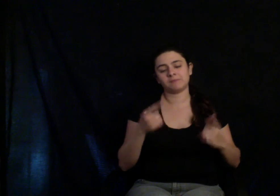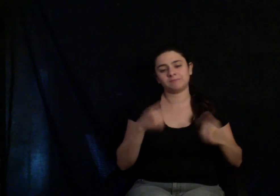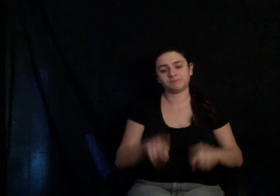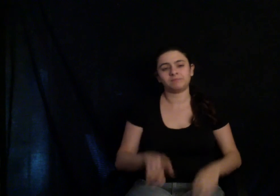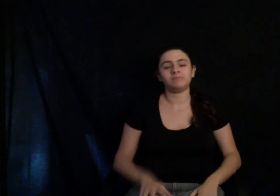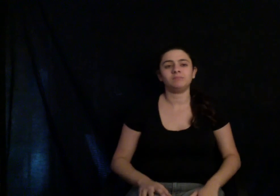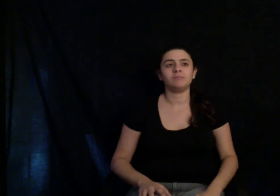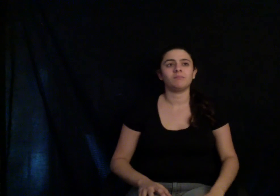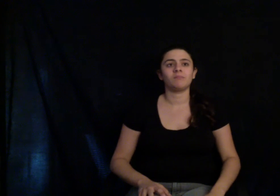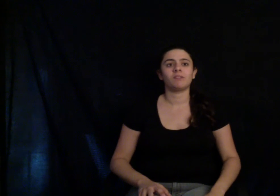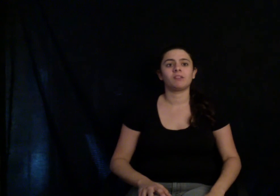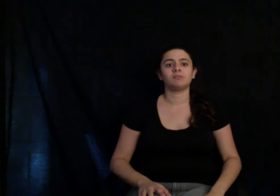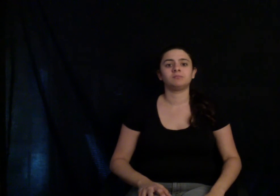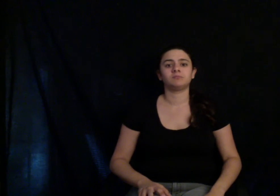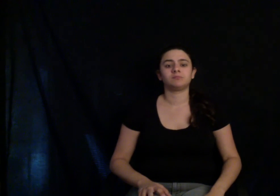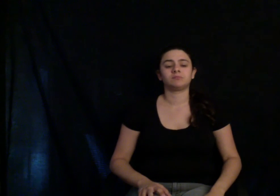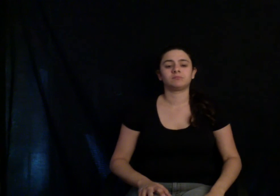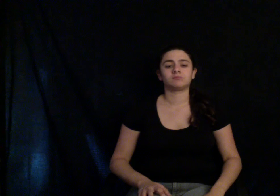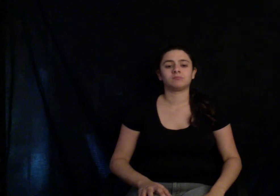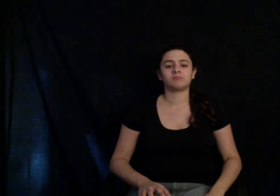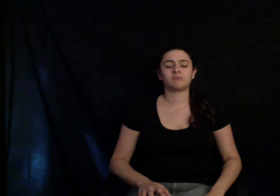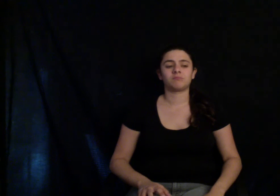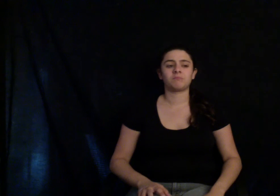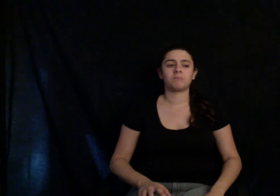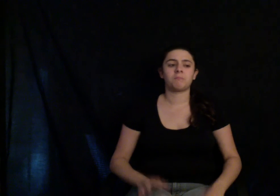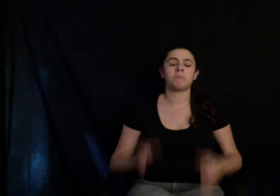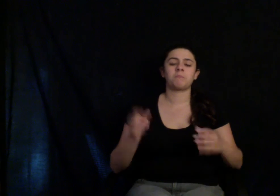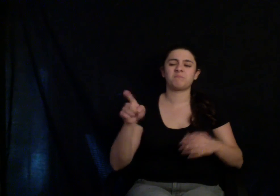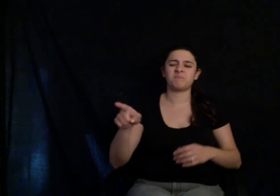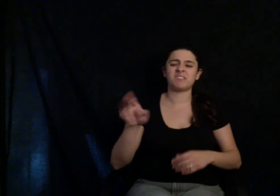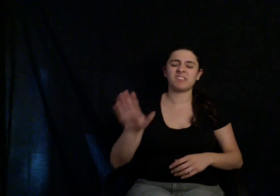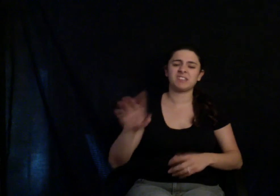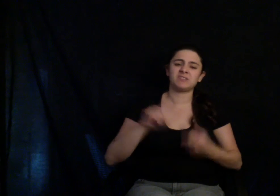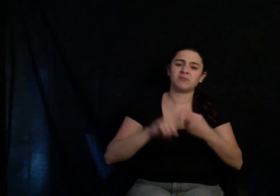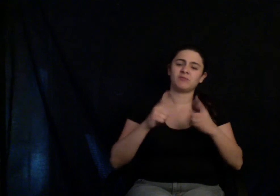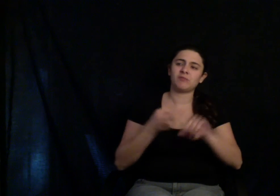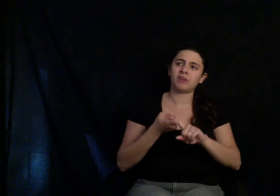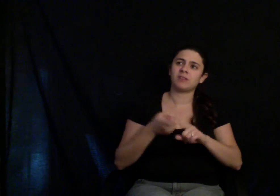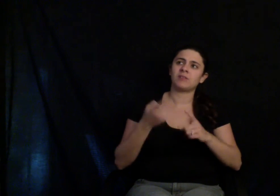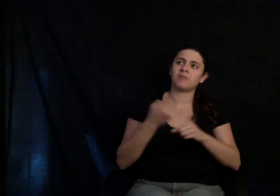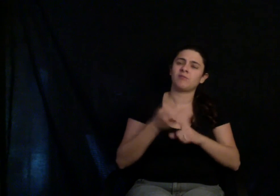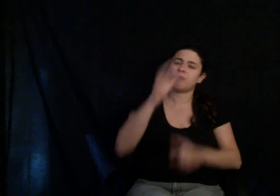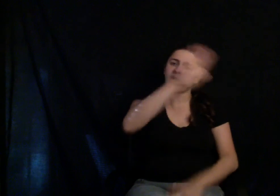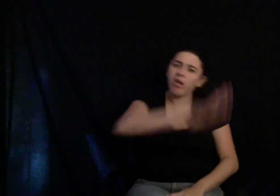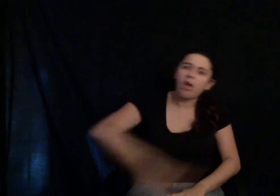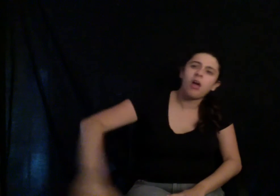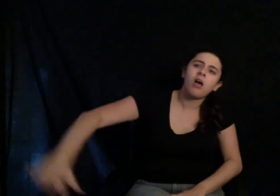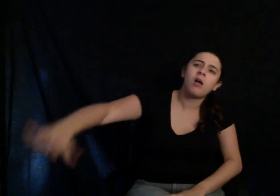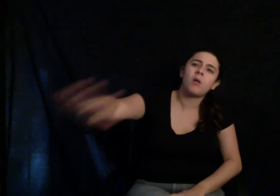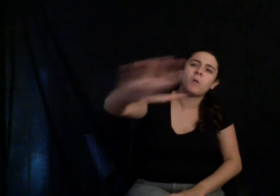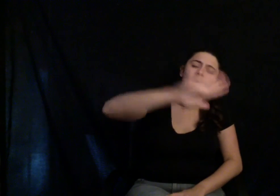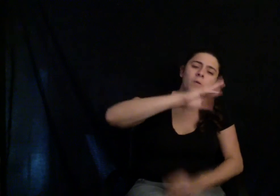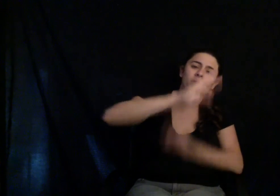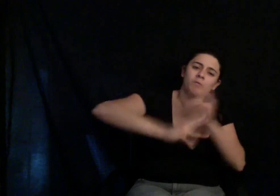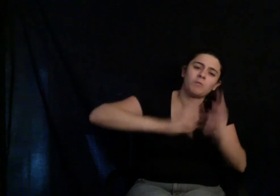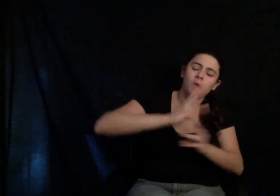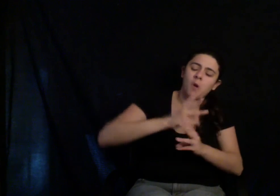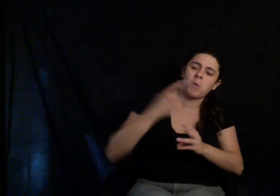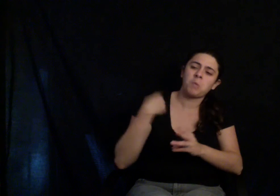the United States. Jared had friends everywhere. Jared had friends in New Jersey. Like Rick Carr and Sarah Alfiero,